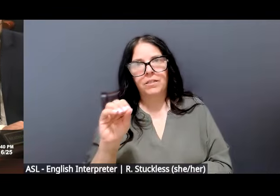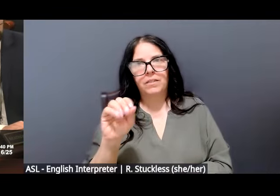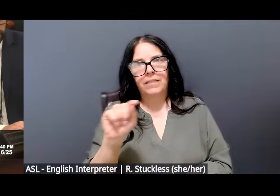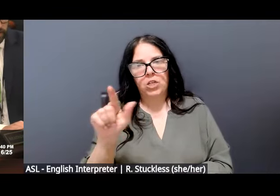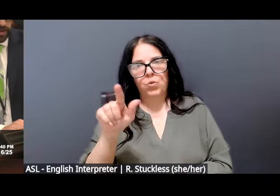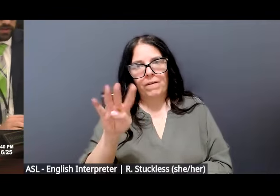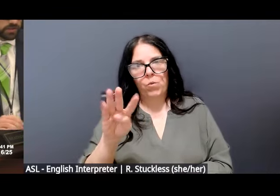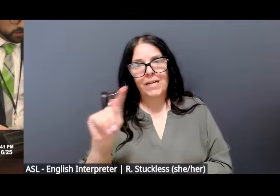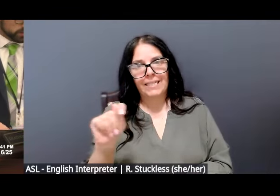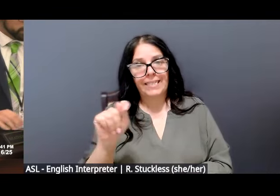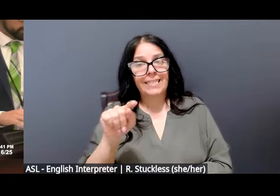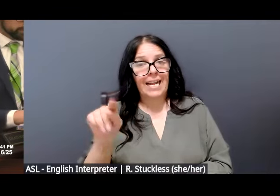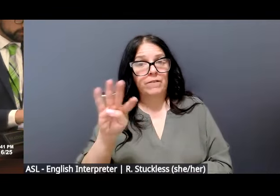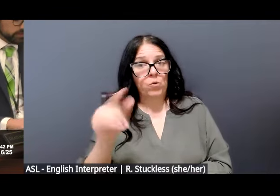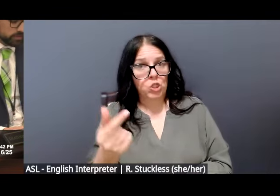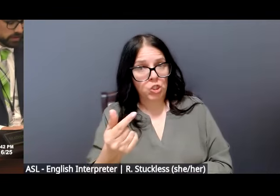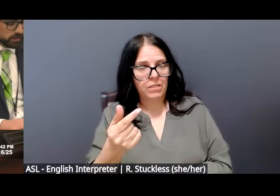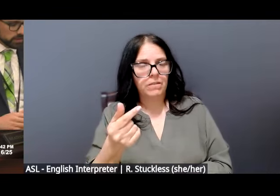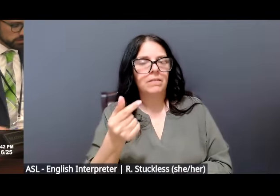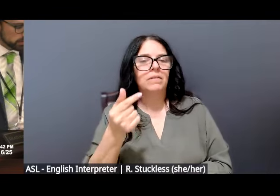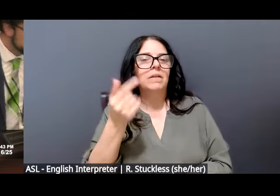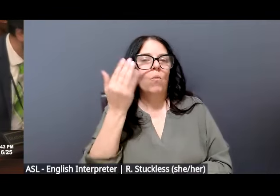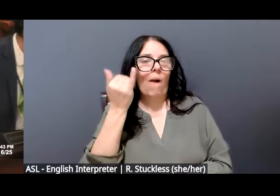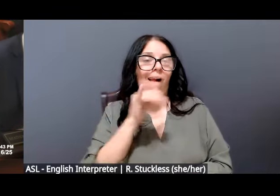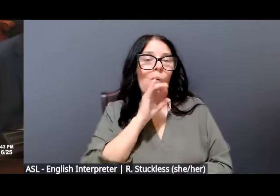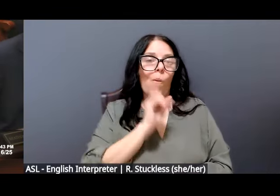C1300-24T-4G due to the Cisco CBS